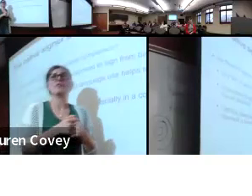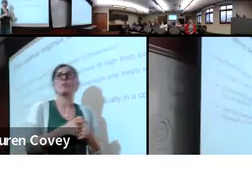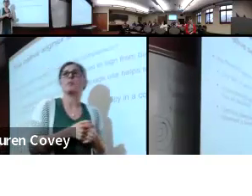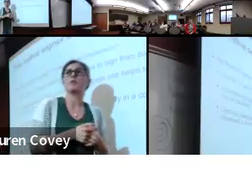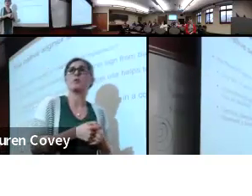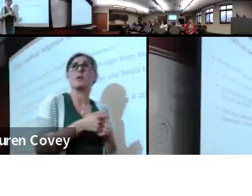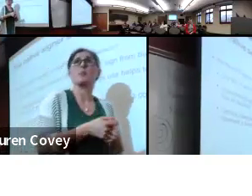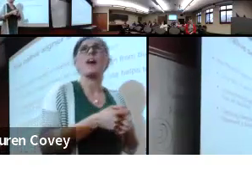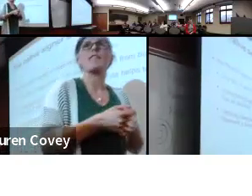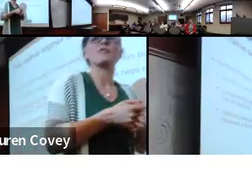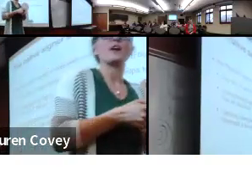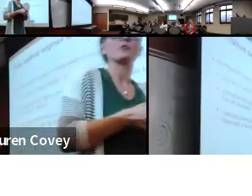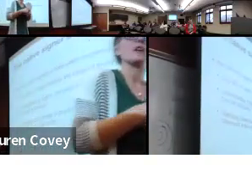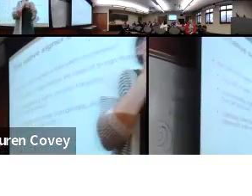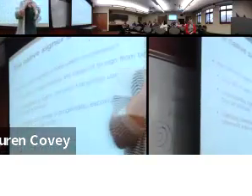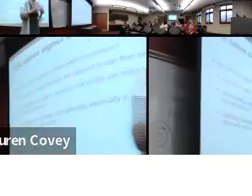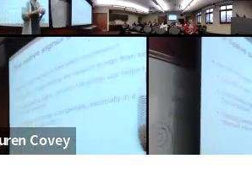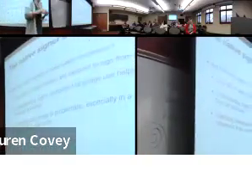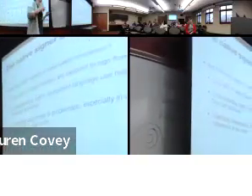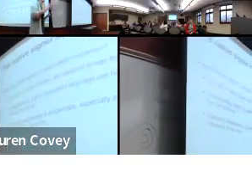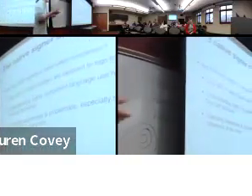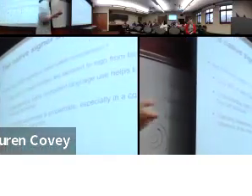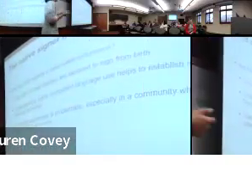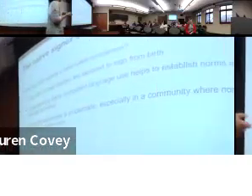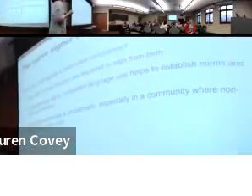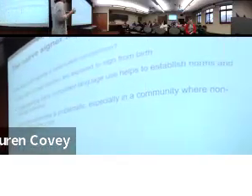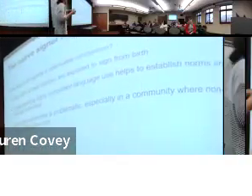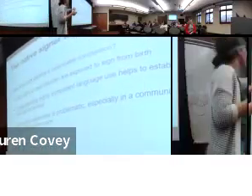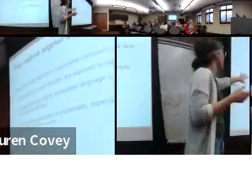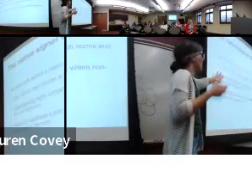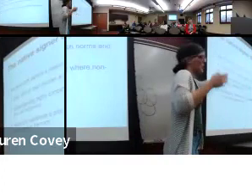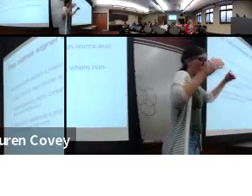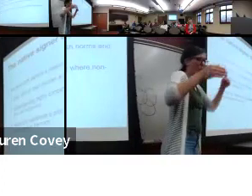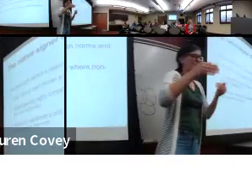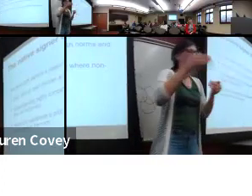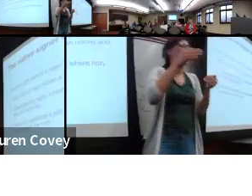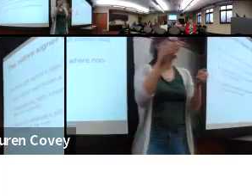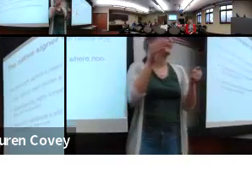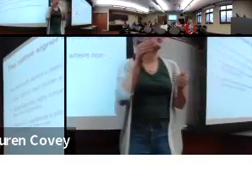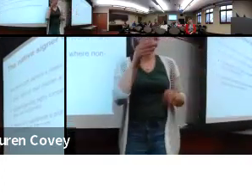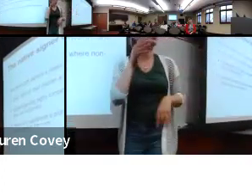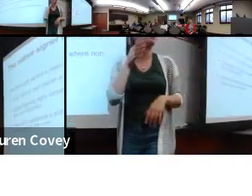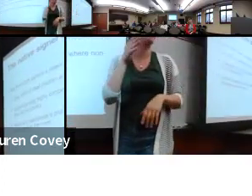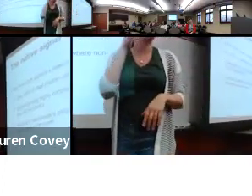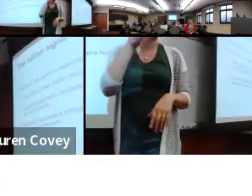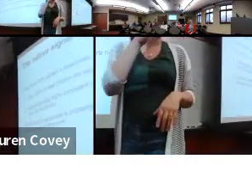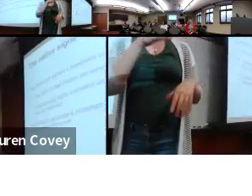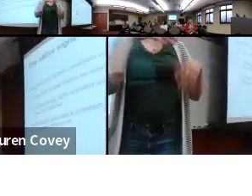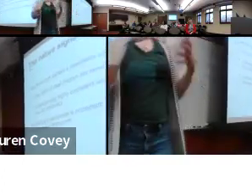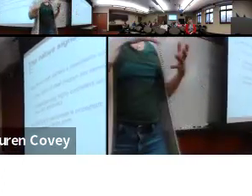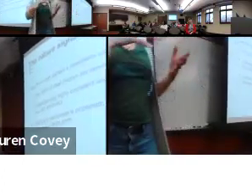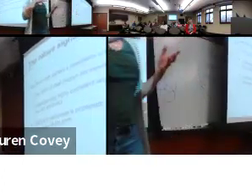don't want is for people to be deprived of language. And for that to change, we need to have norms to hold against, to show people,